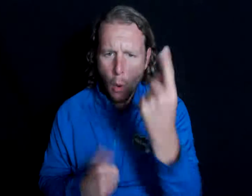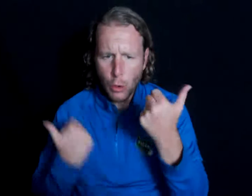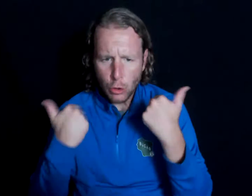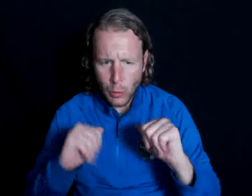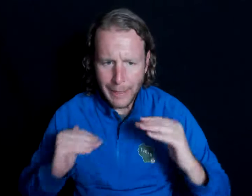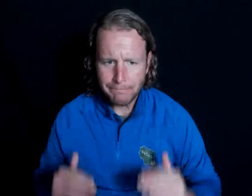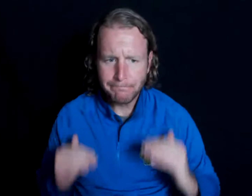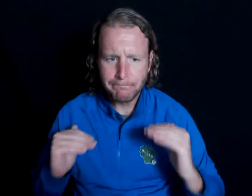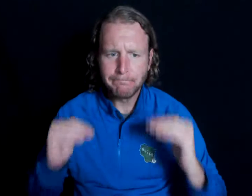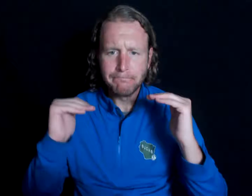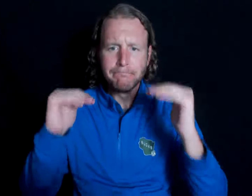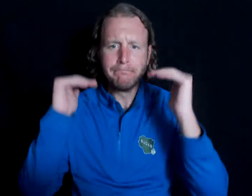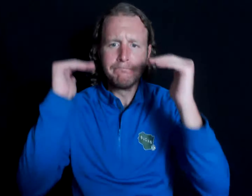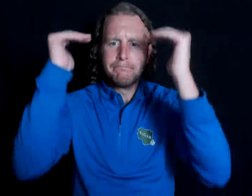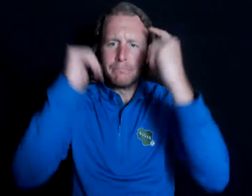game.